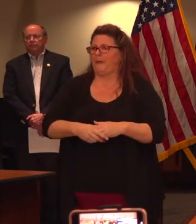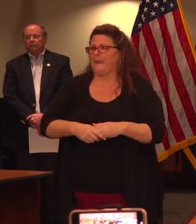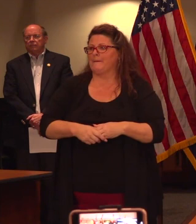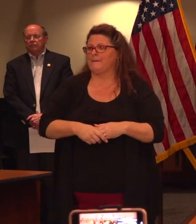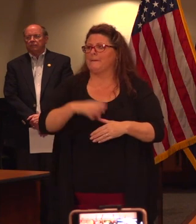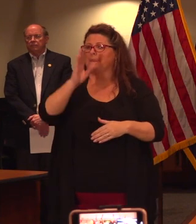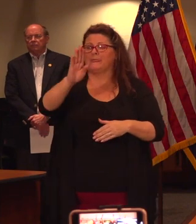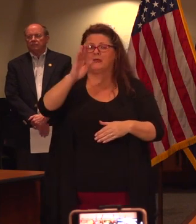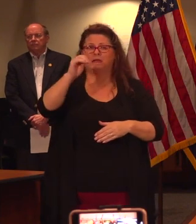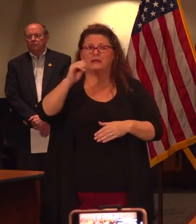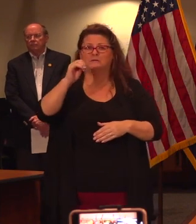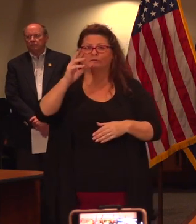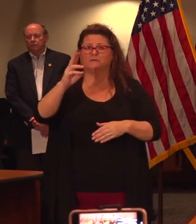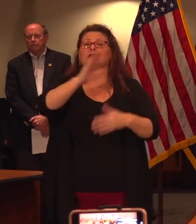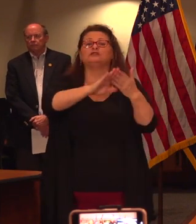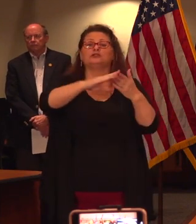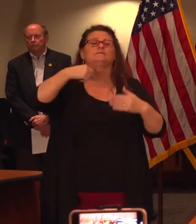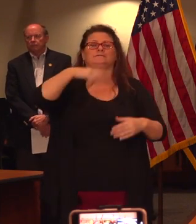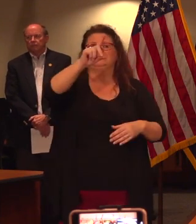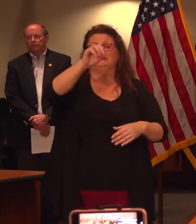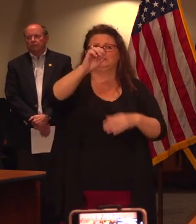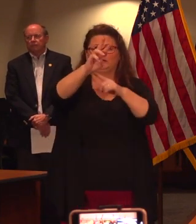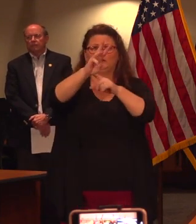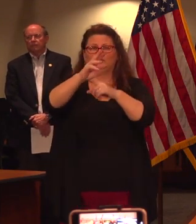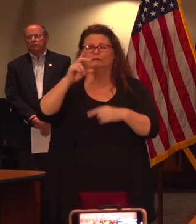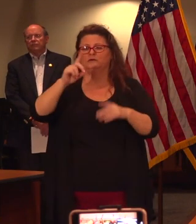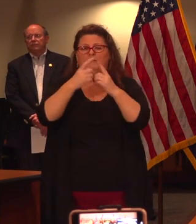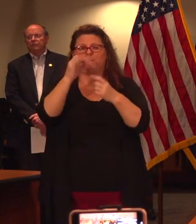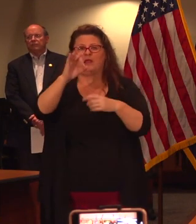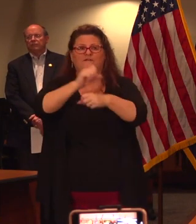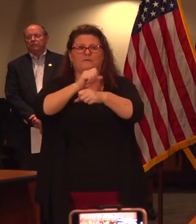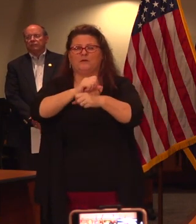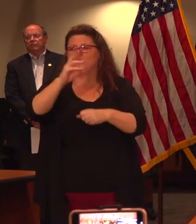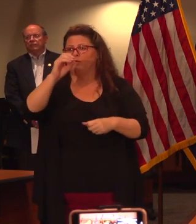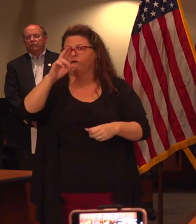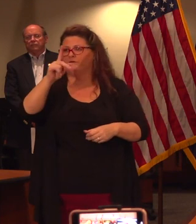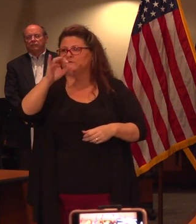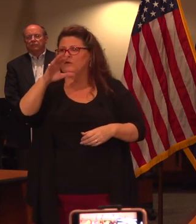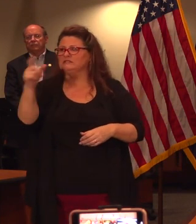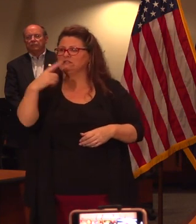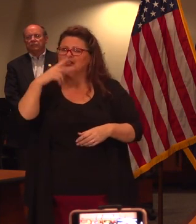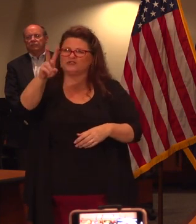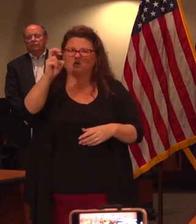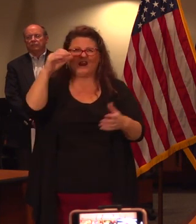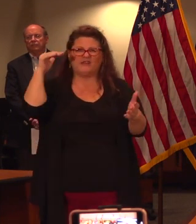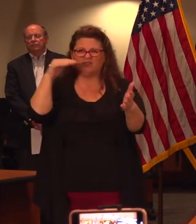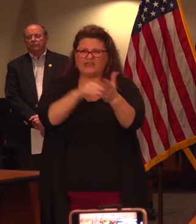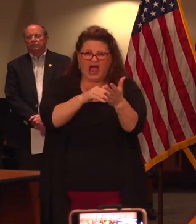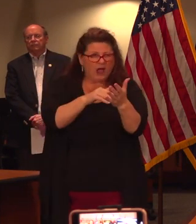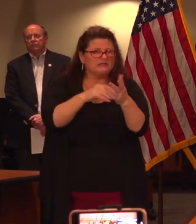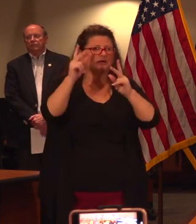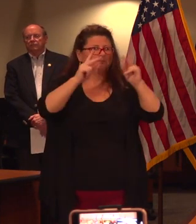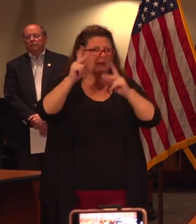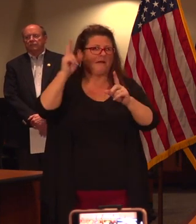has handled the surge of claims they're experiencing? Today we see over 270,000 South Carolinians filing for unemployment and some still not